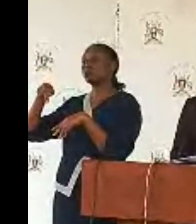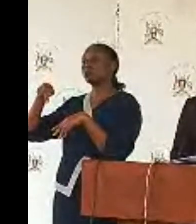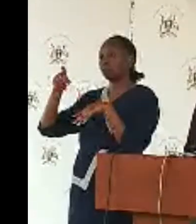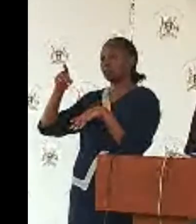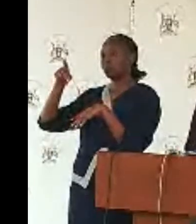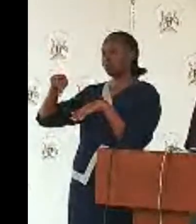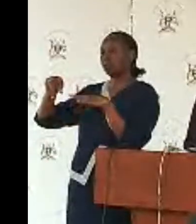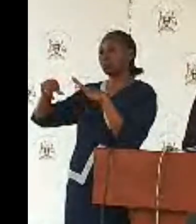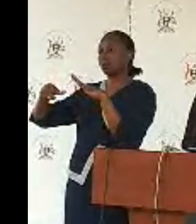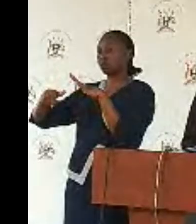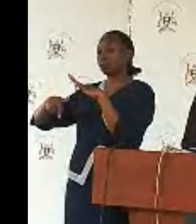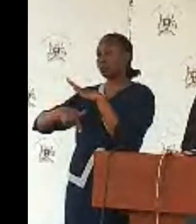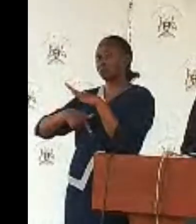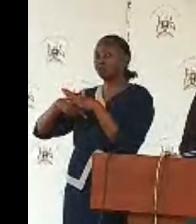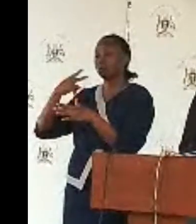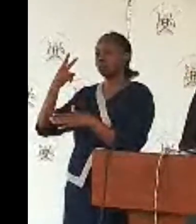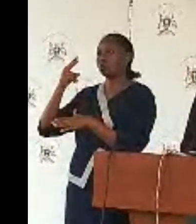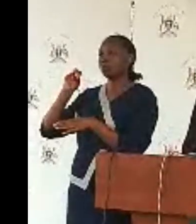ogw'2022